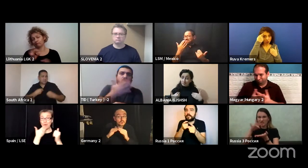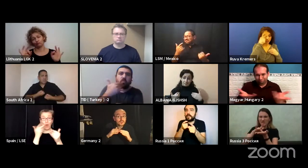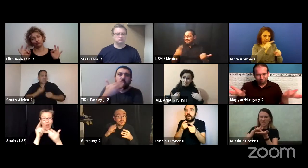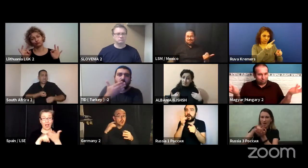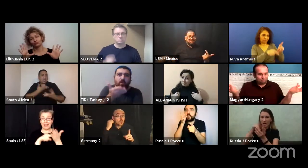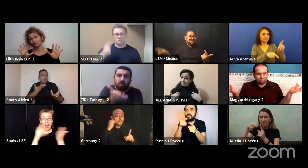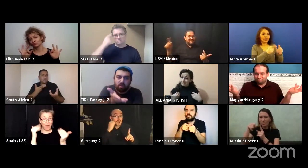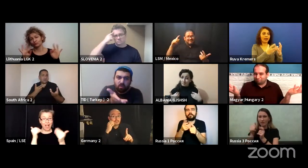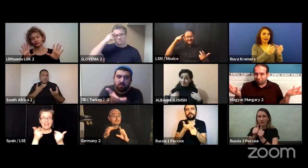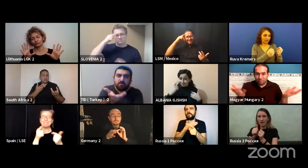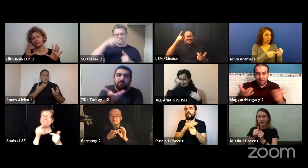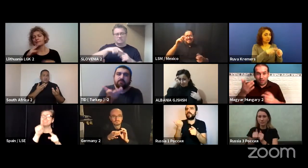and asked them,